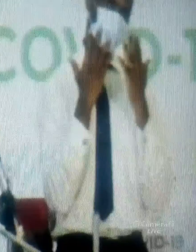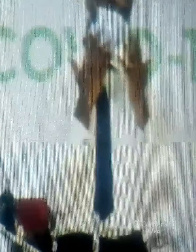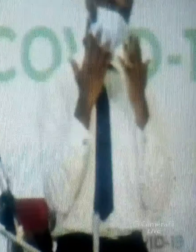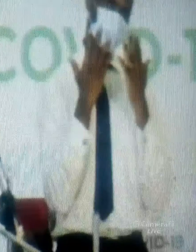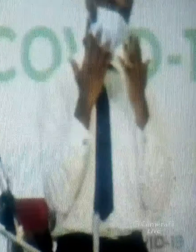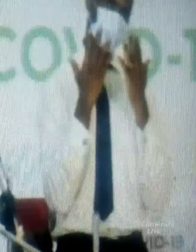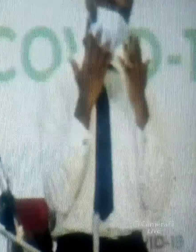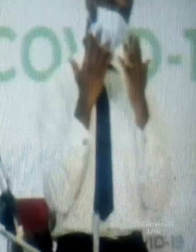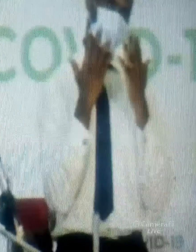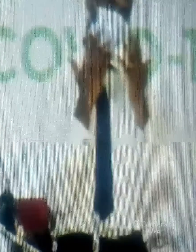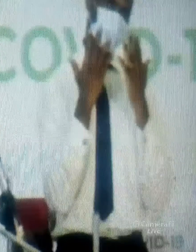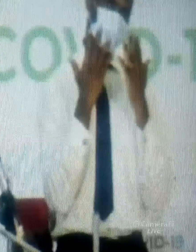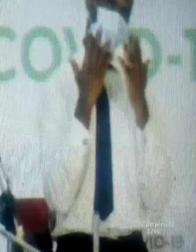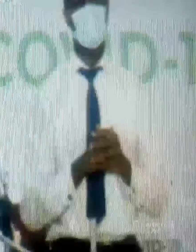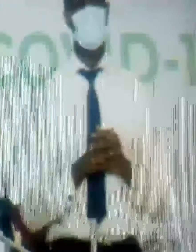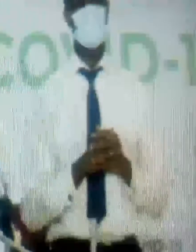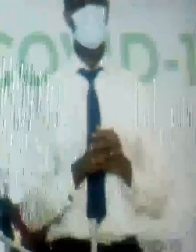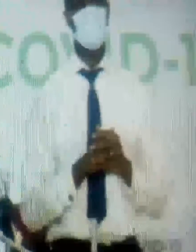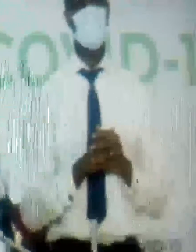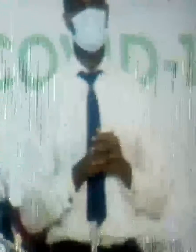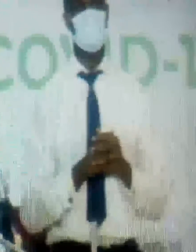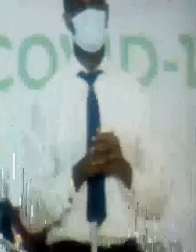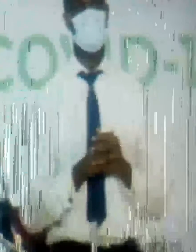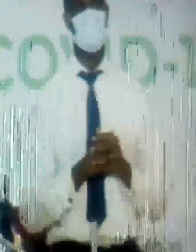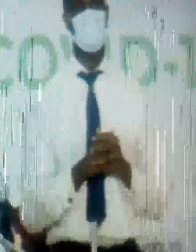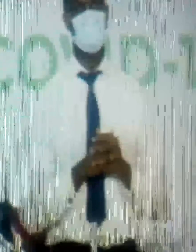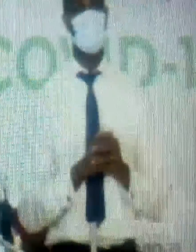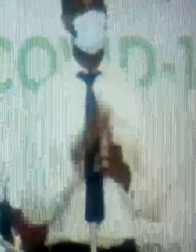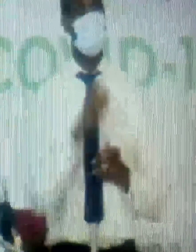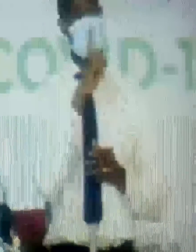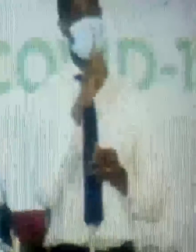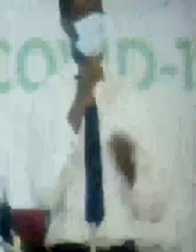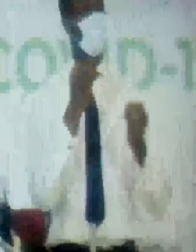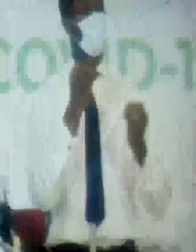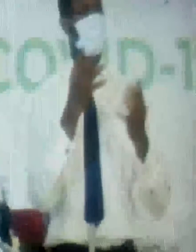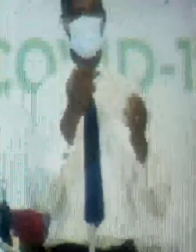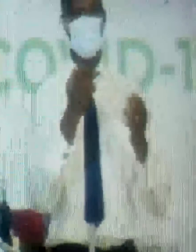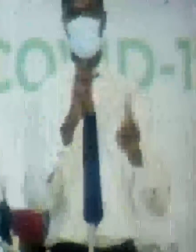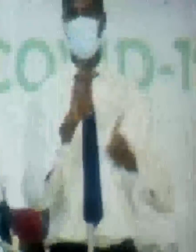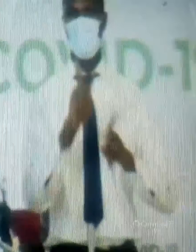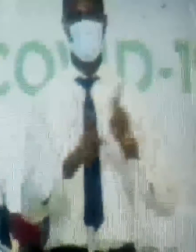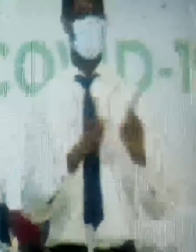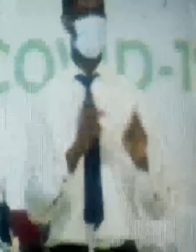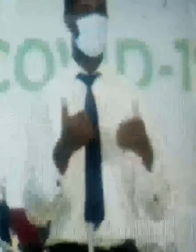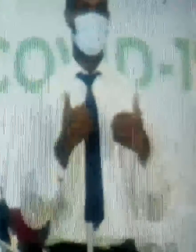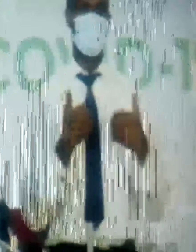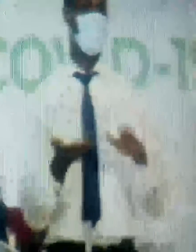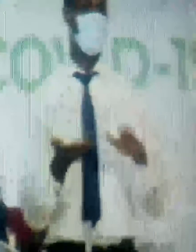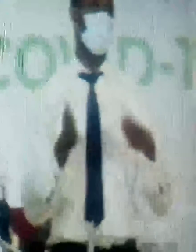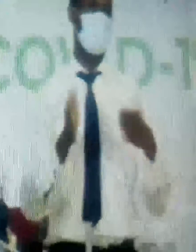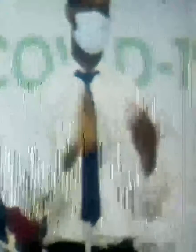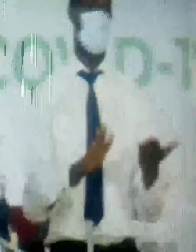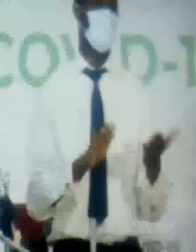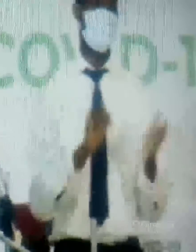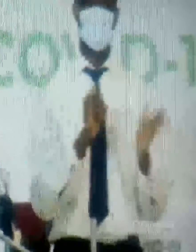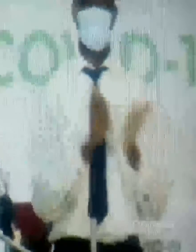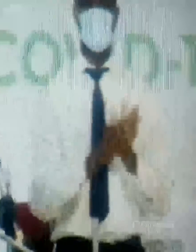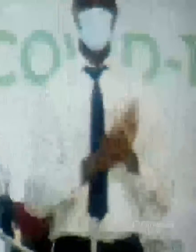Sadly enough, we've lost quite a number of people during this pandemic. That's a negative